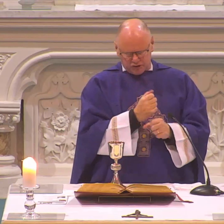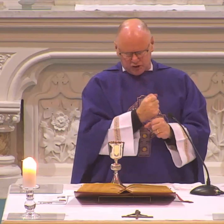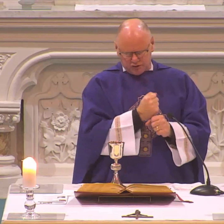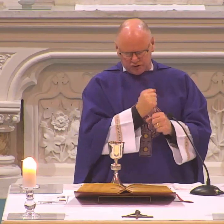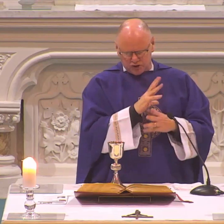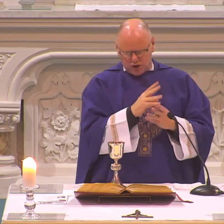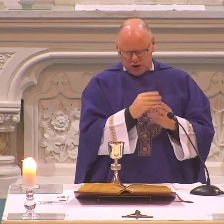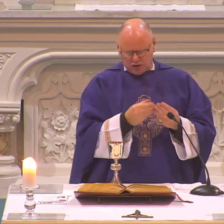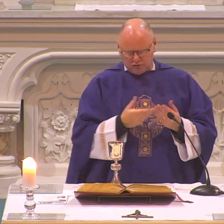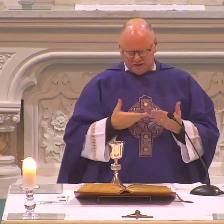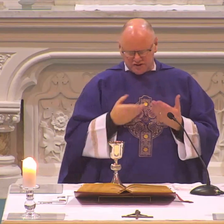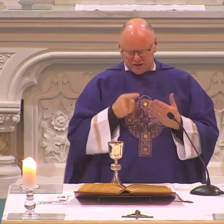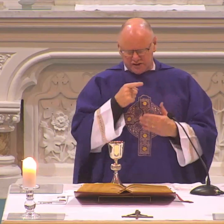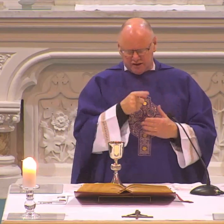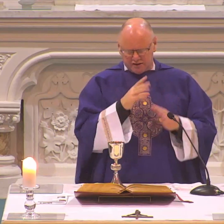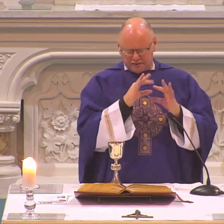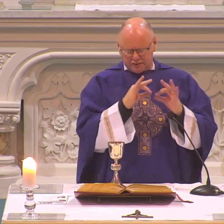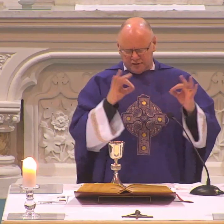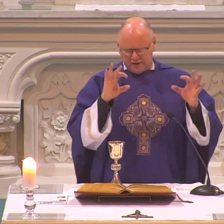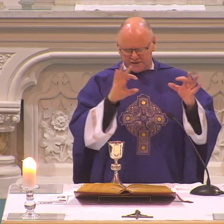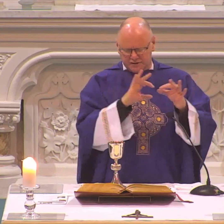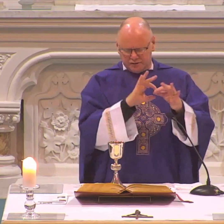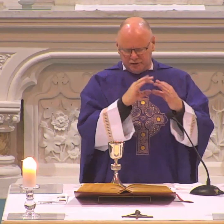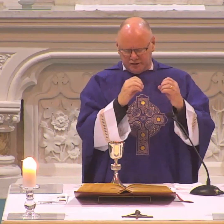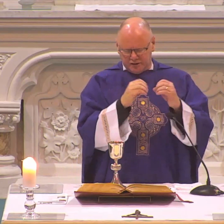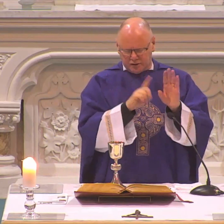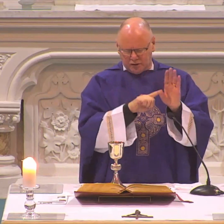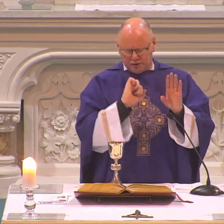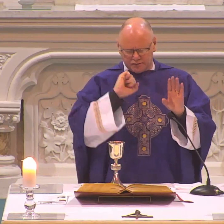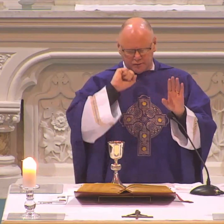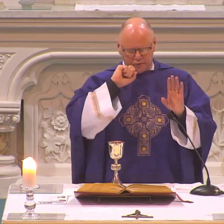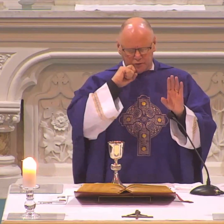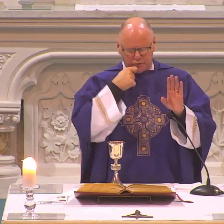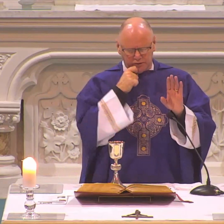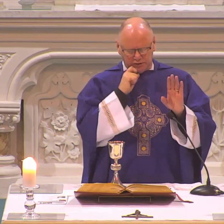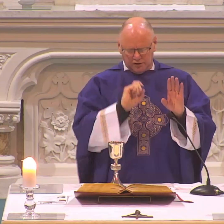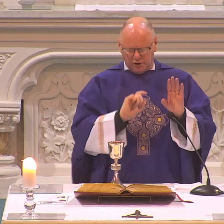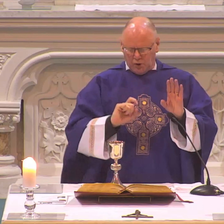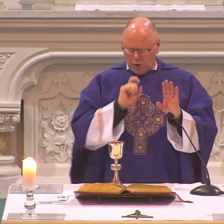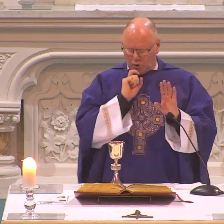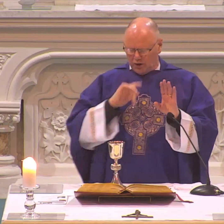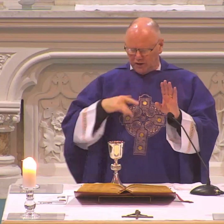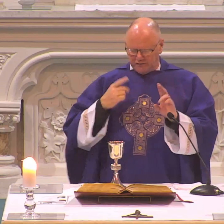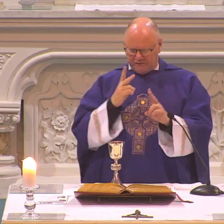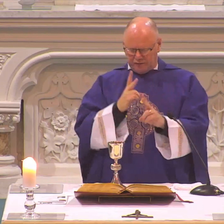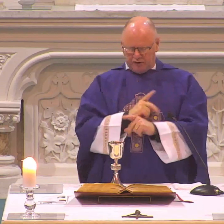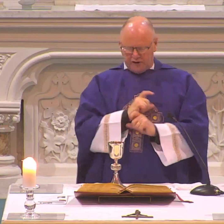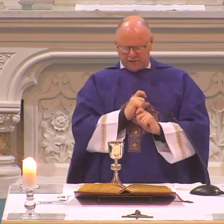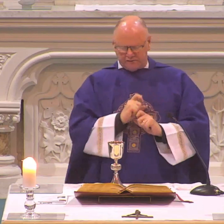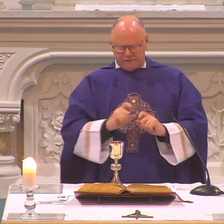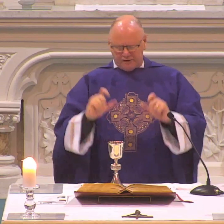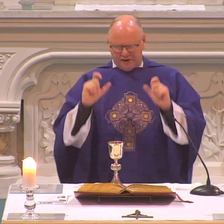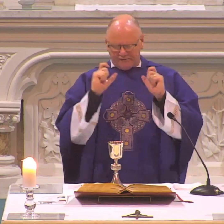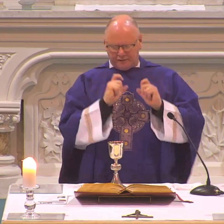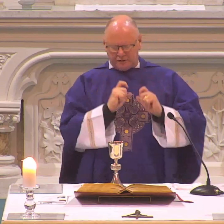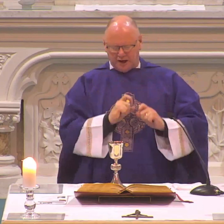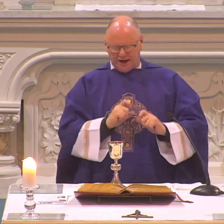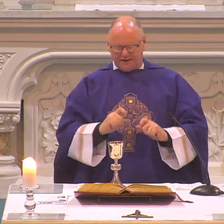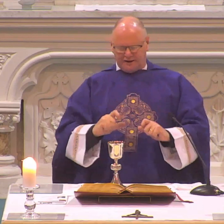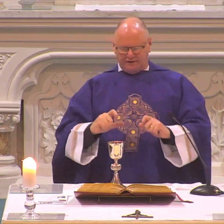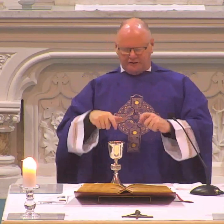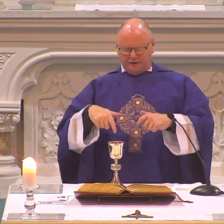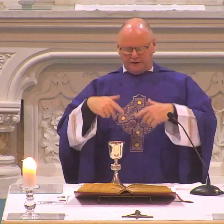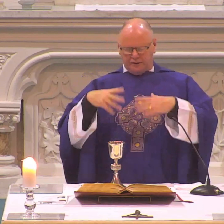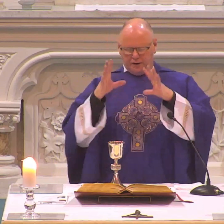your church, and graciously grant your peace and unity in accordance with your will, who live and reign forever